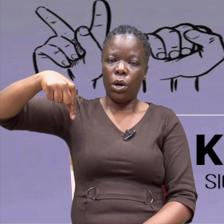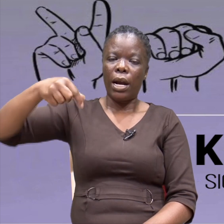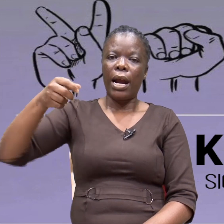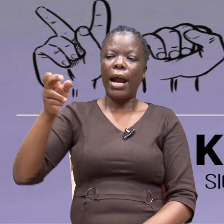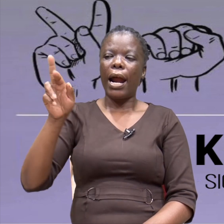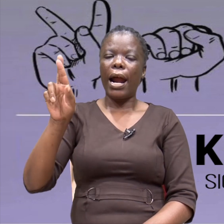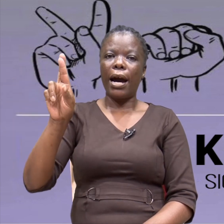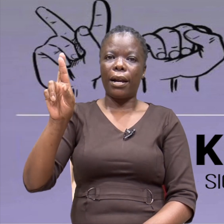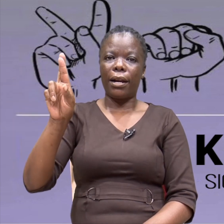R.